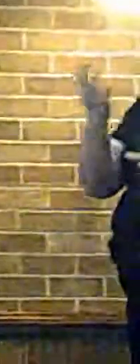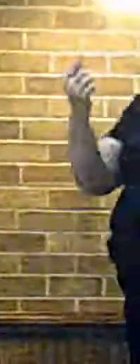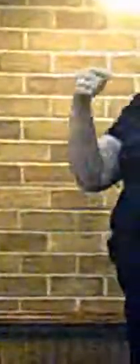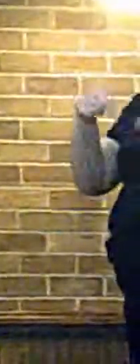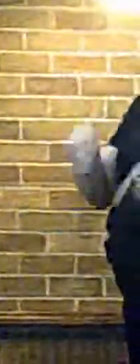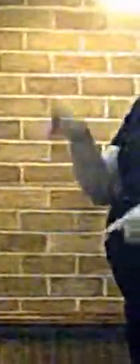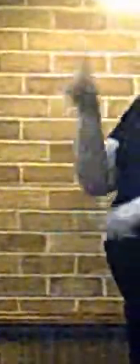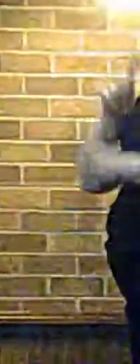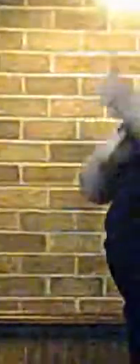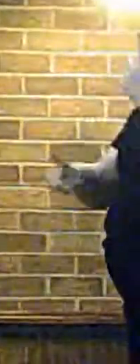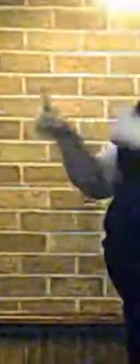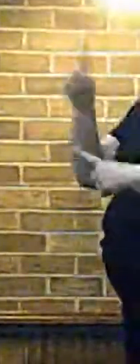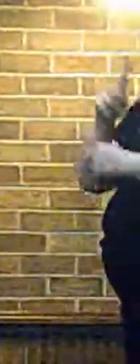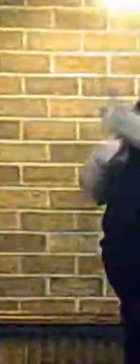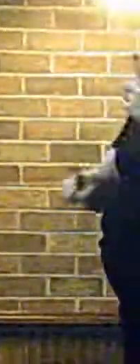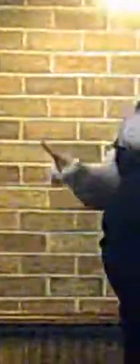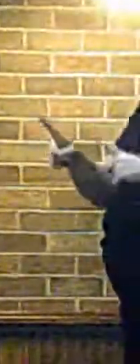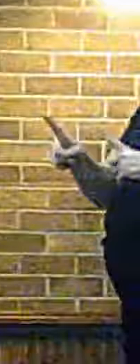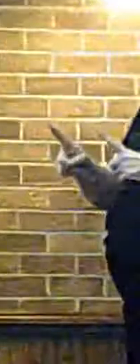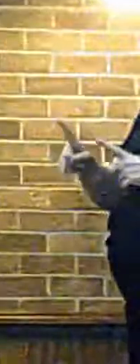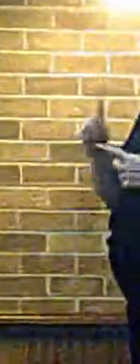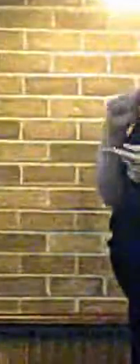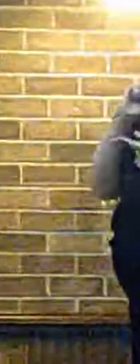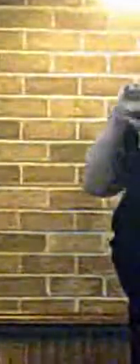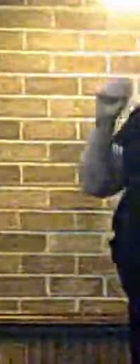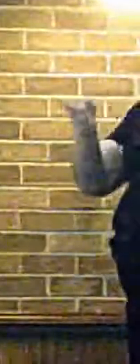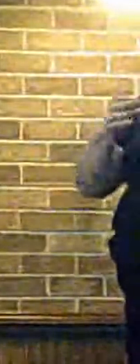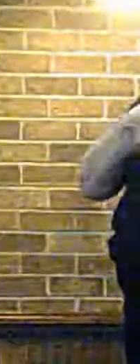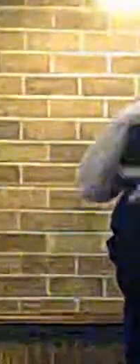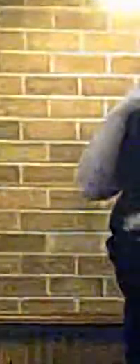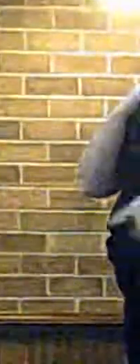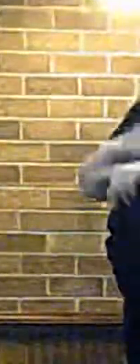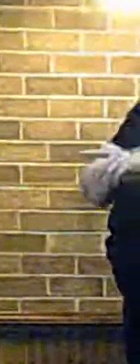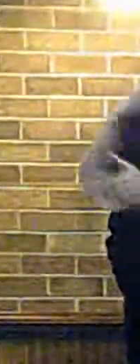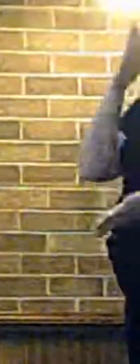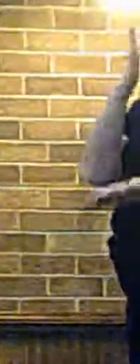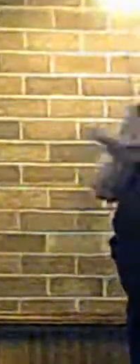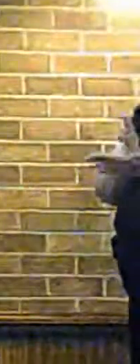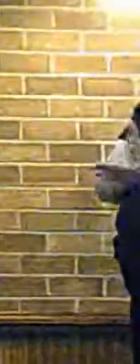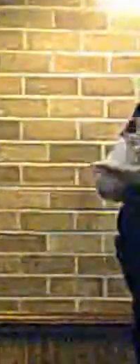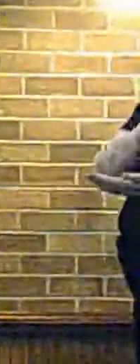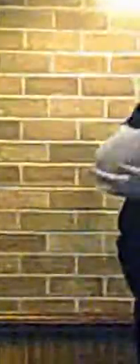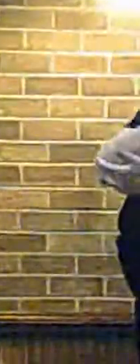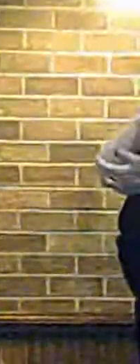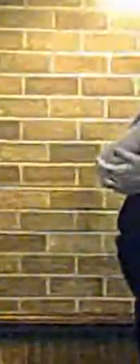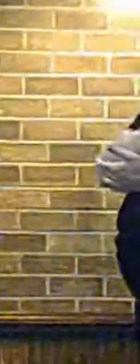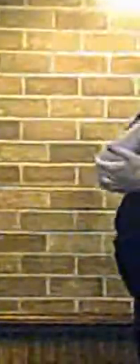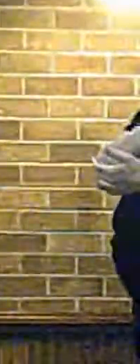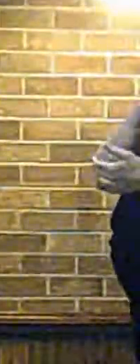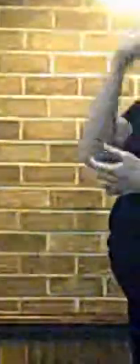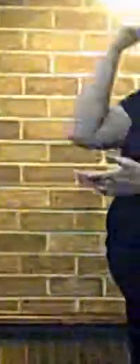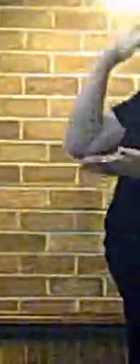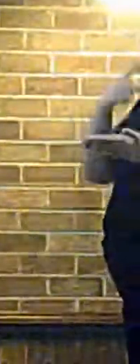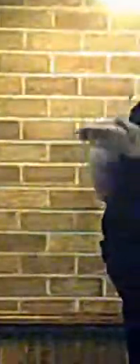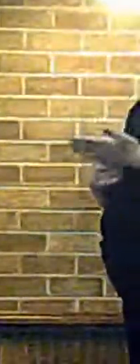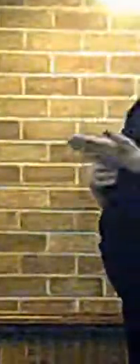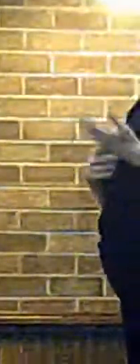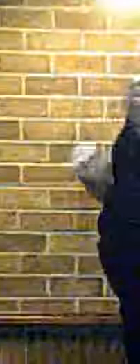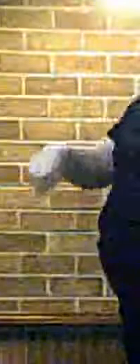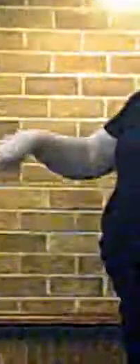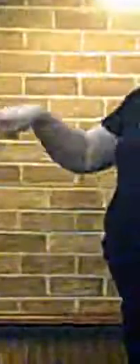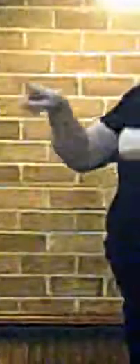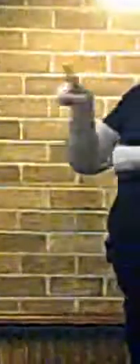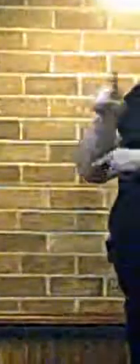into a meeting justifying response times as the major reason that you have made this decision, when it